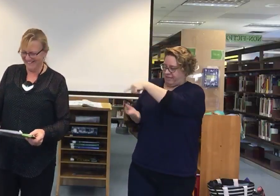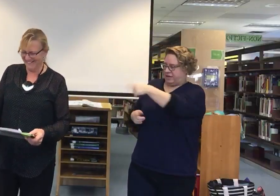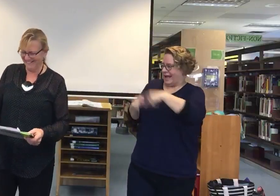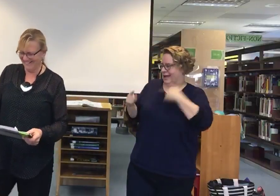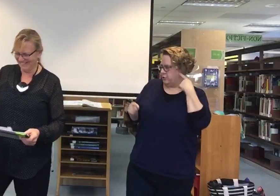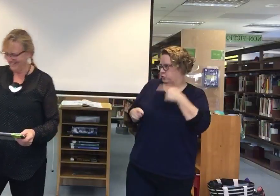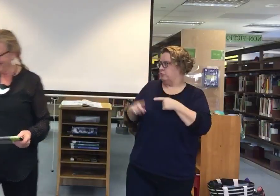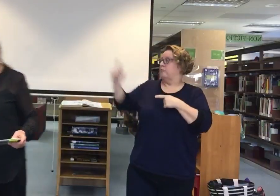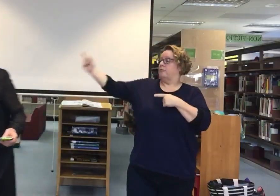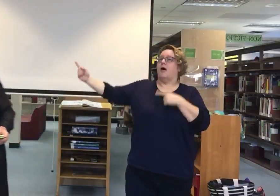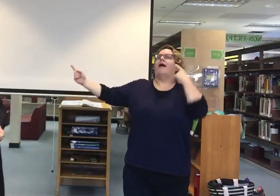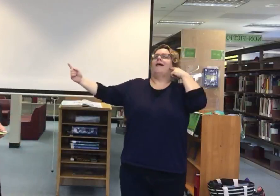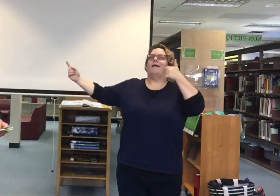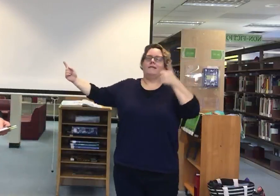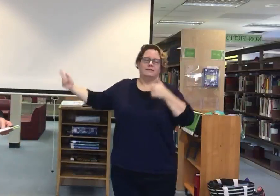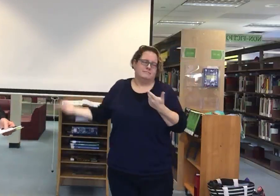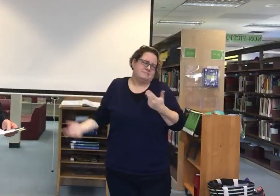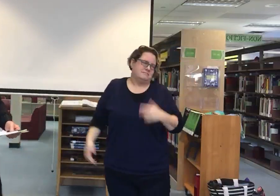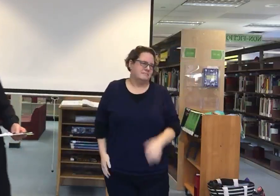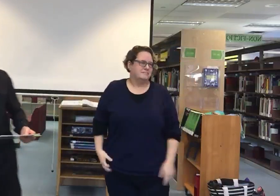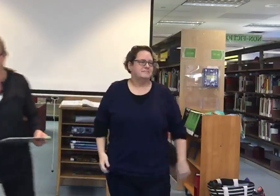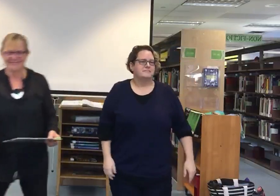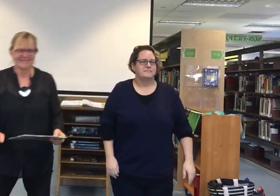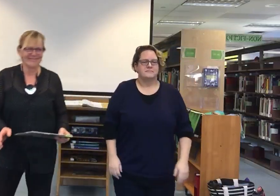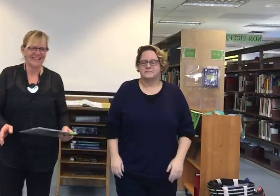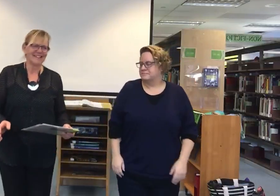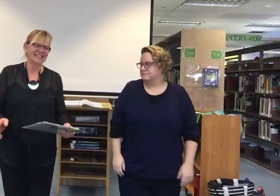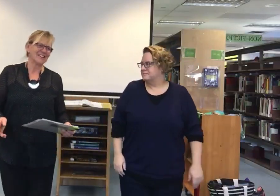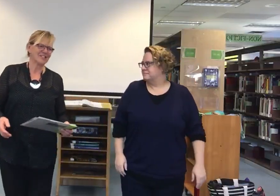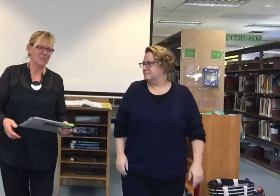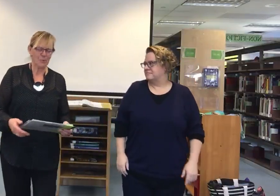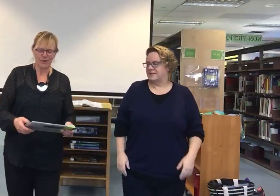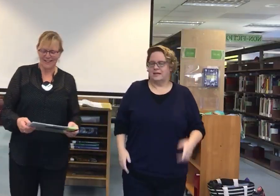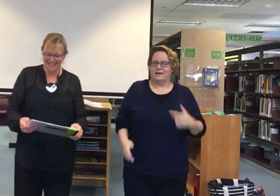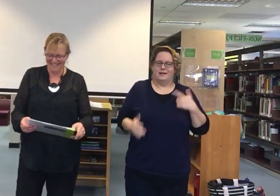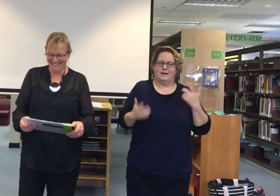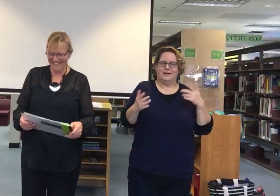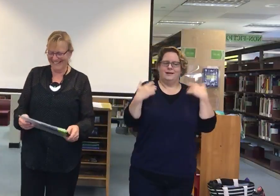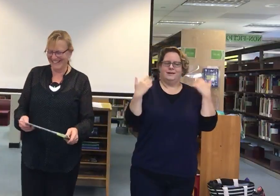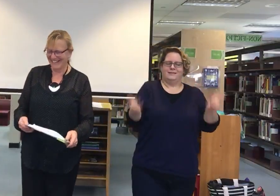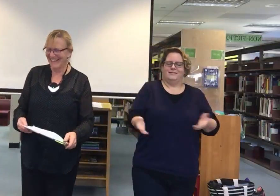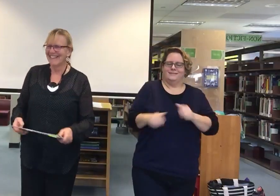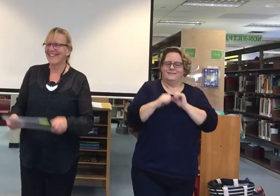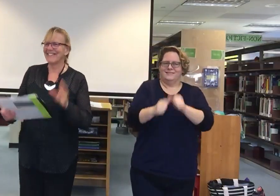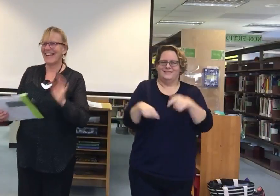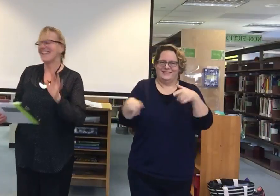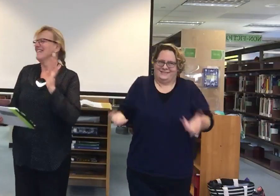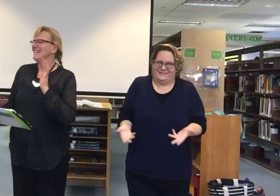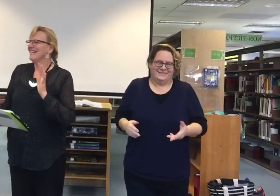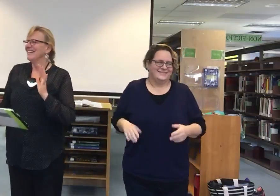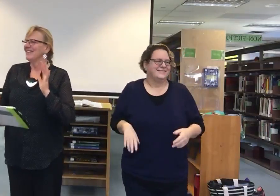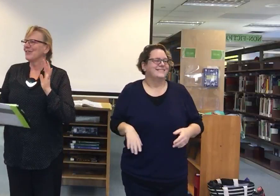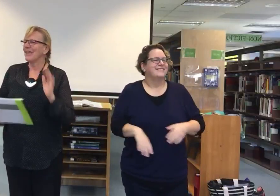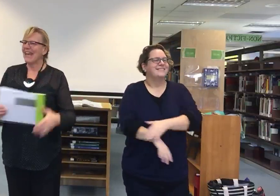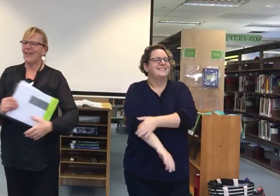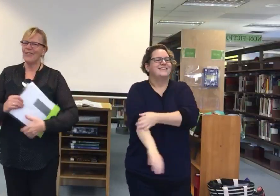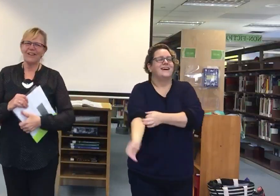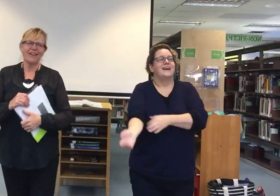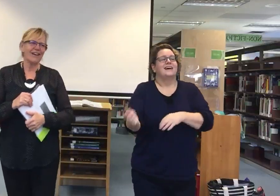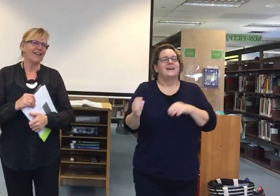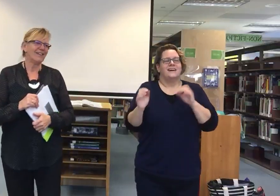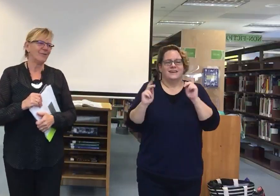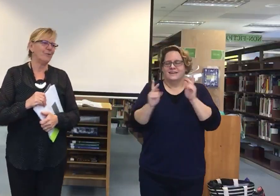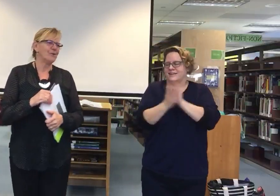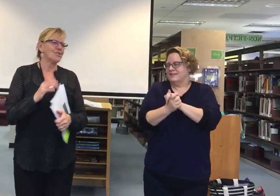okay. I'm gonna just keep rolling. Okay, so